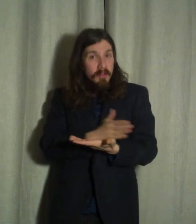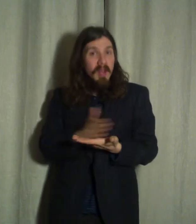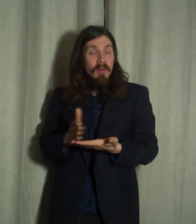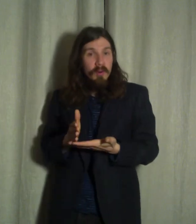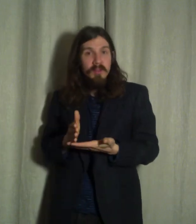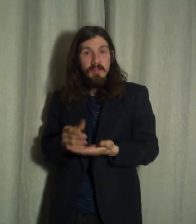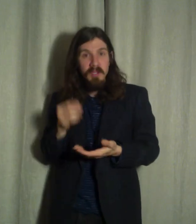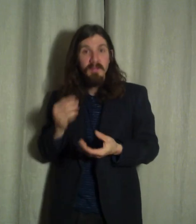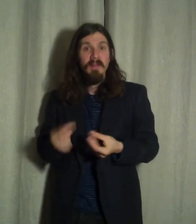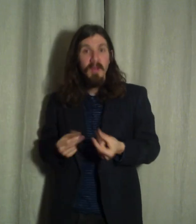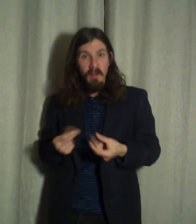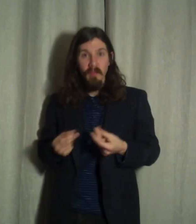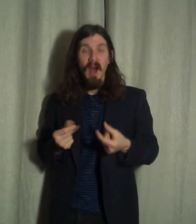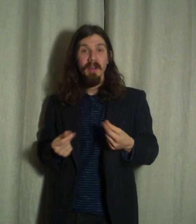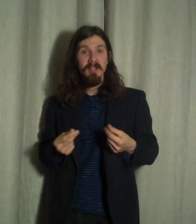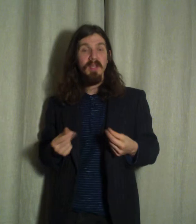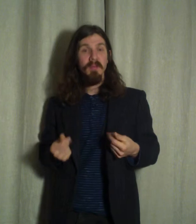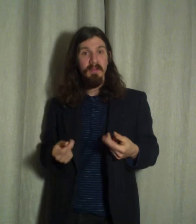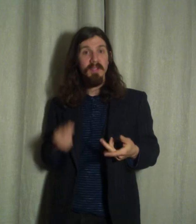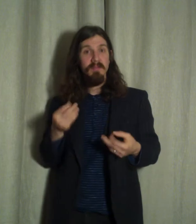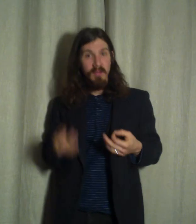Many words means a higher subdivision, da